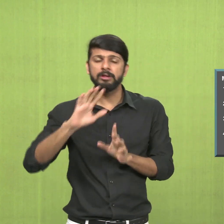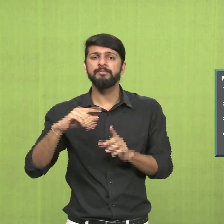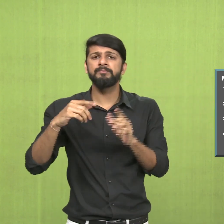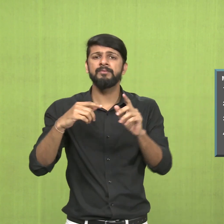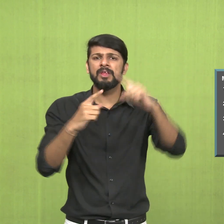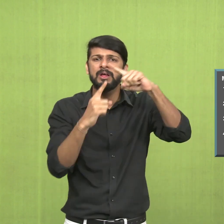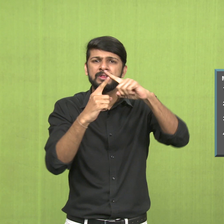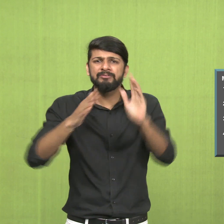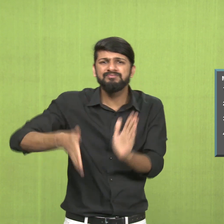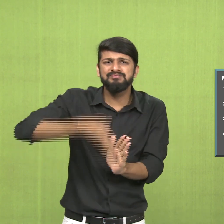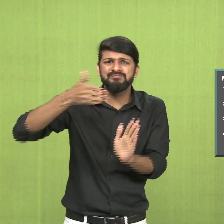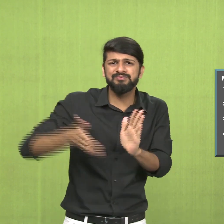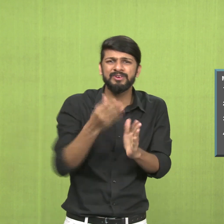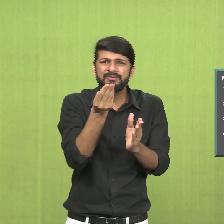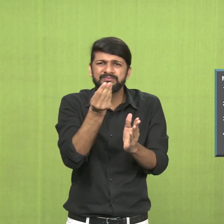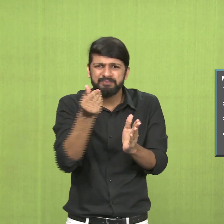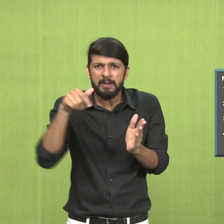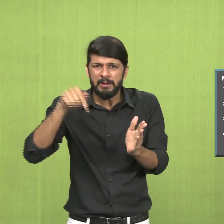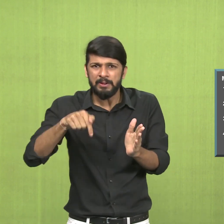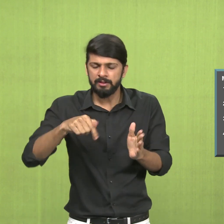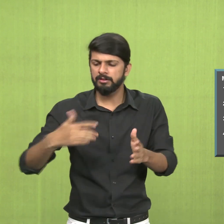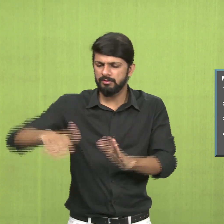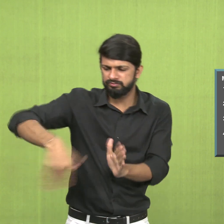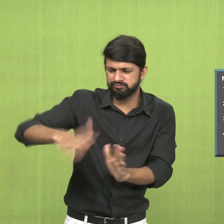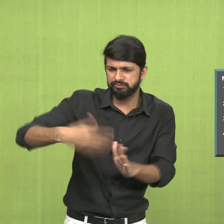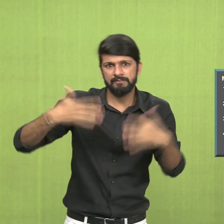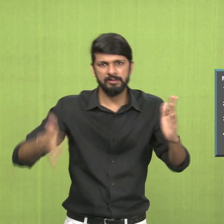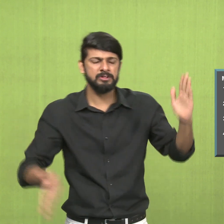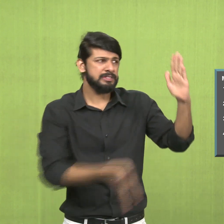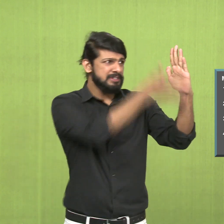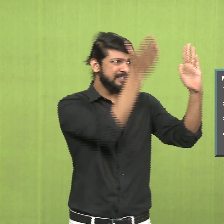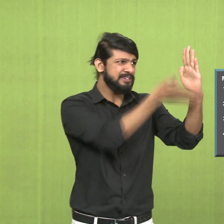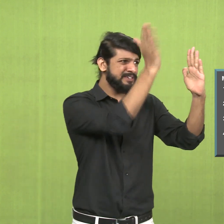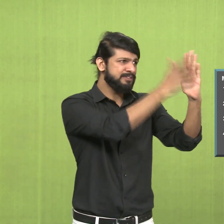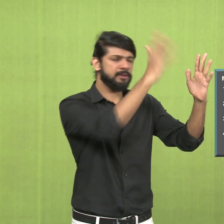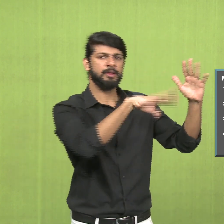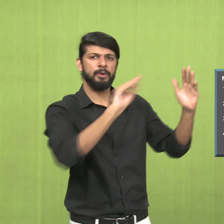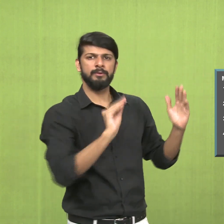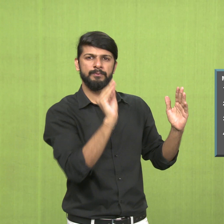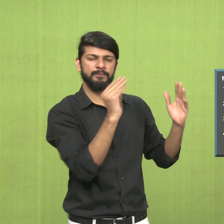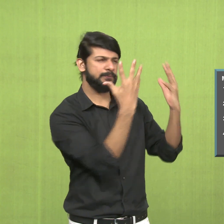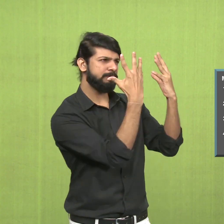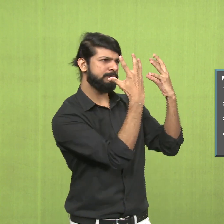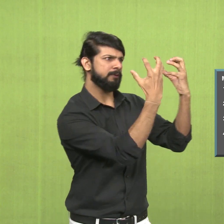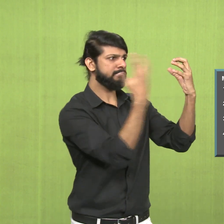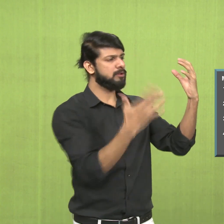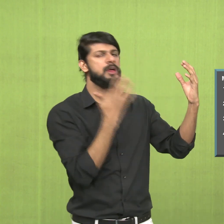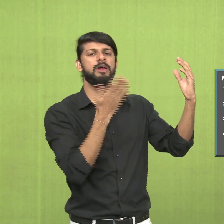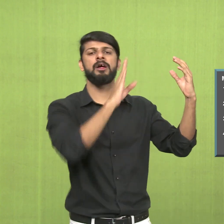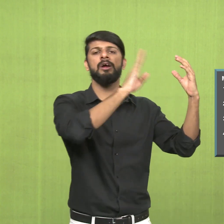layer and then put the painting in the wet plaster. Then you have tempera, where you wait